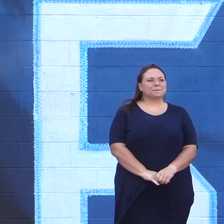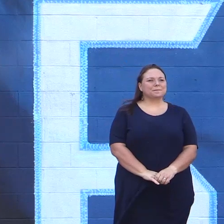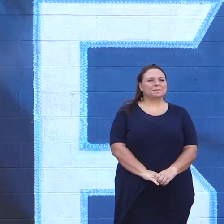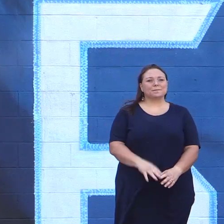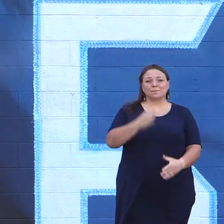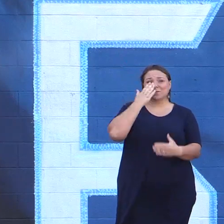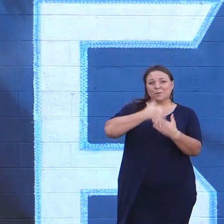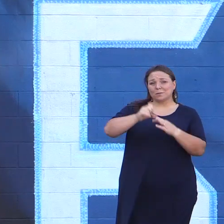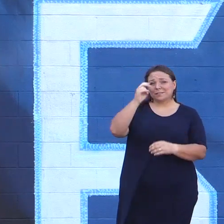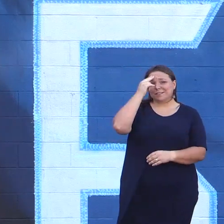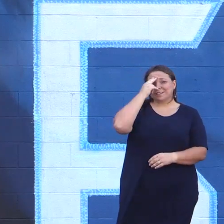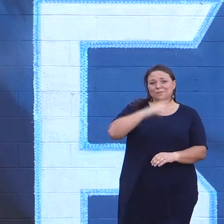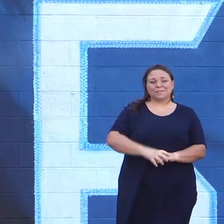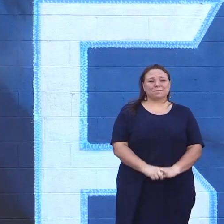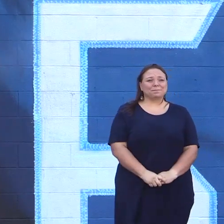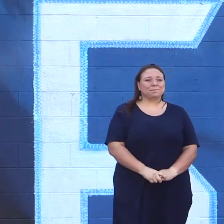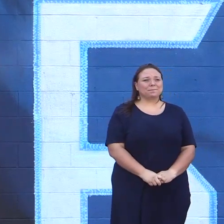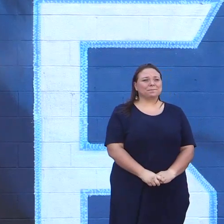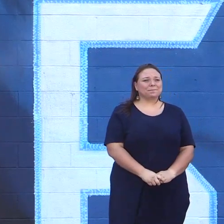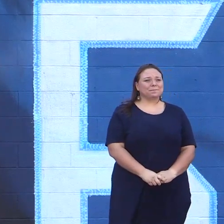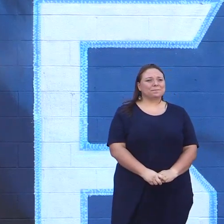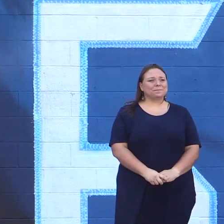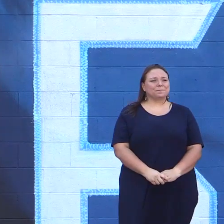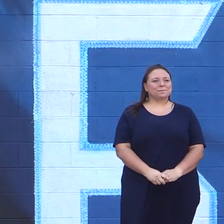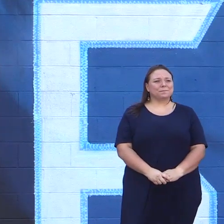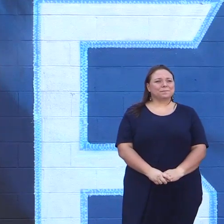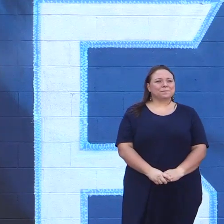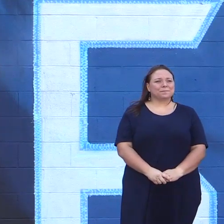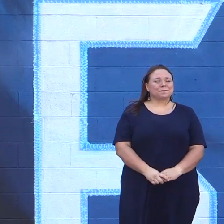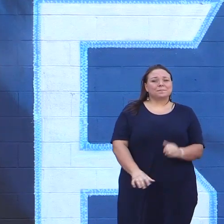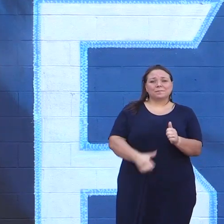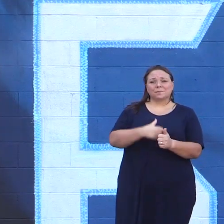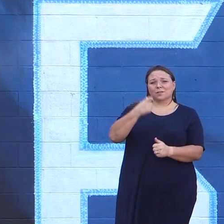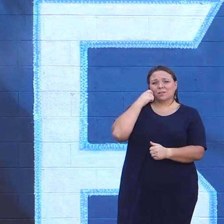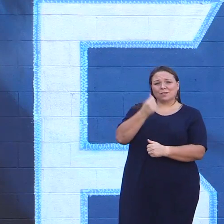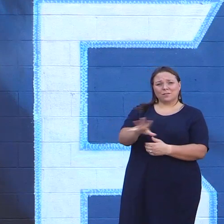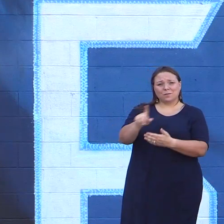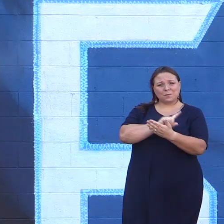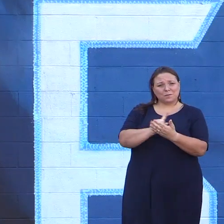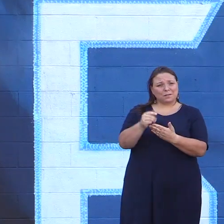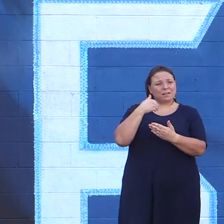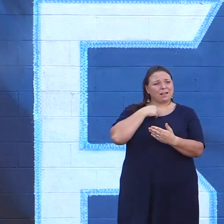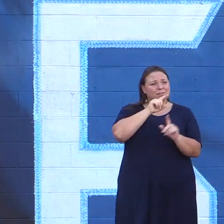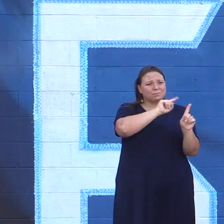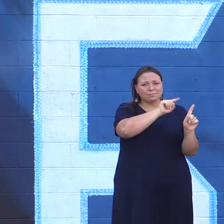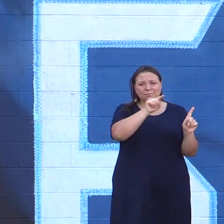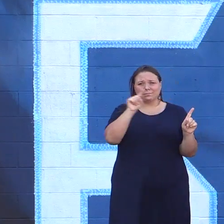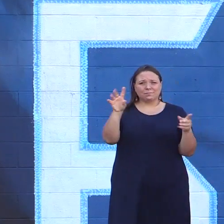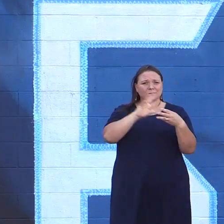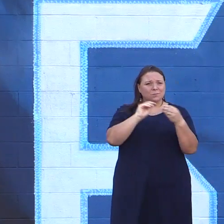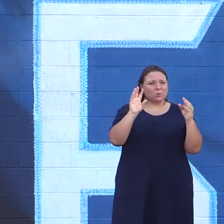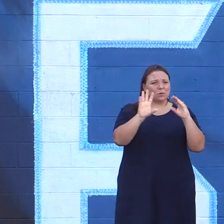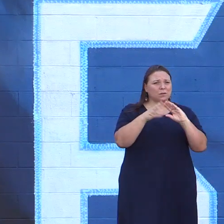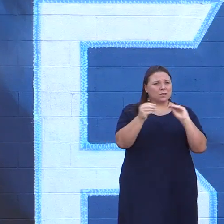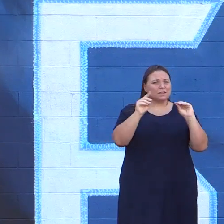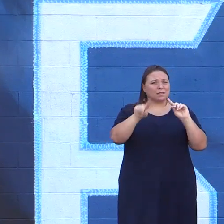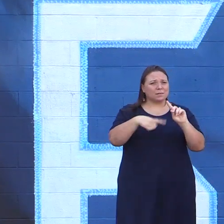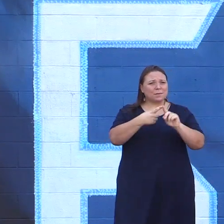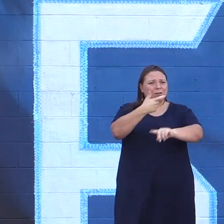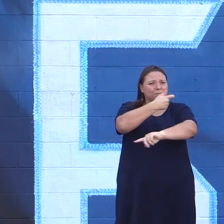Good morning, Nashville. Over the last few weeks, there have been quite a few stories about COVID-19